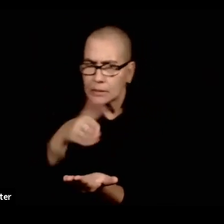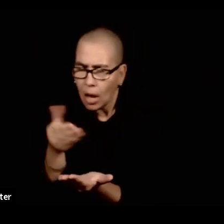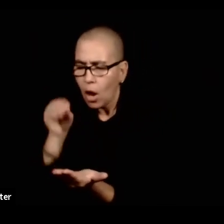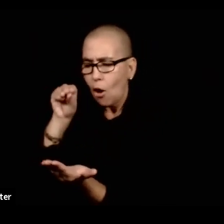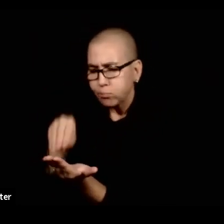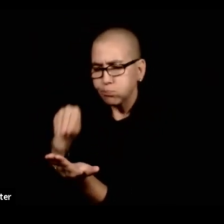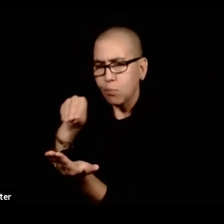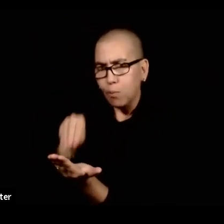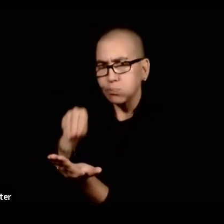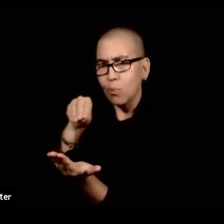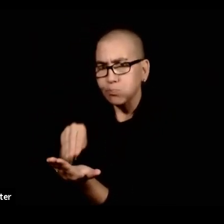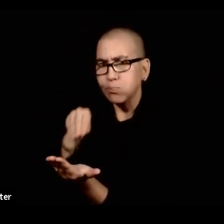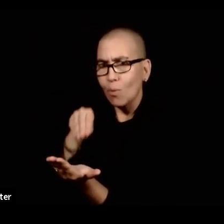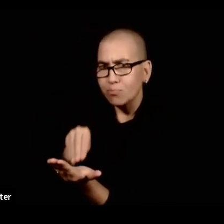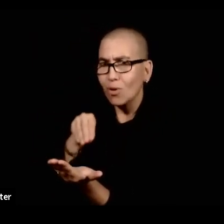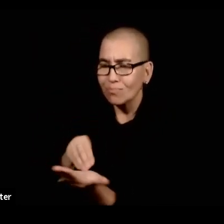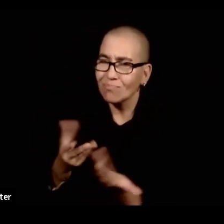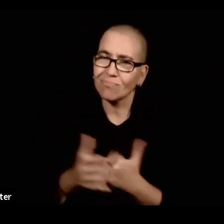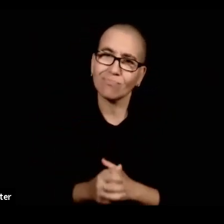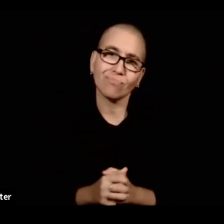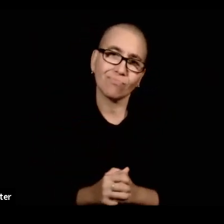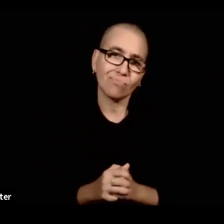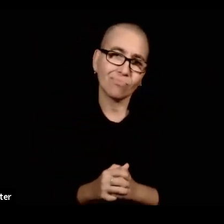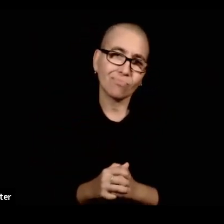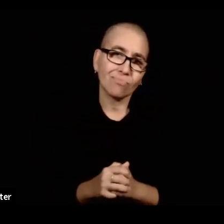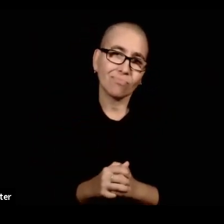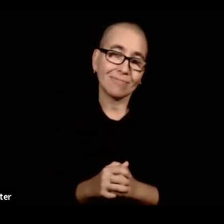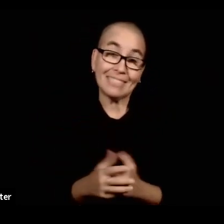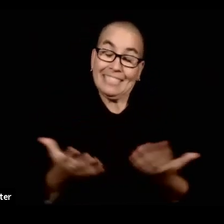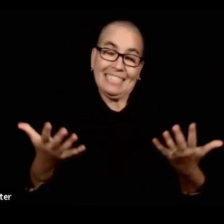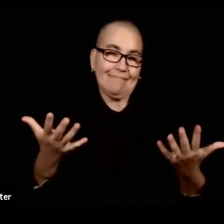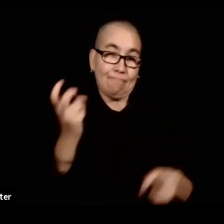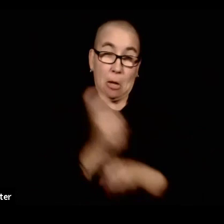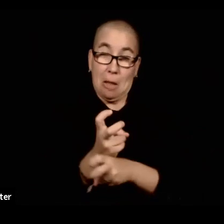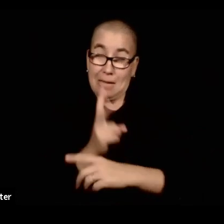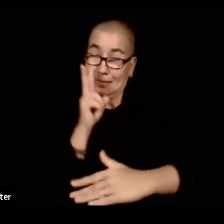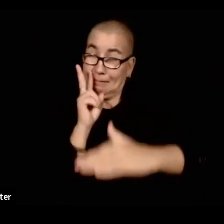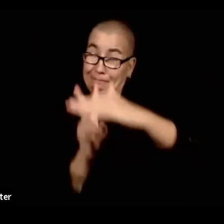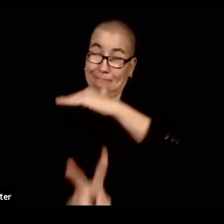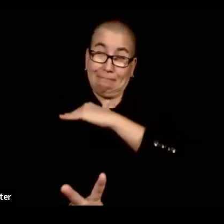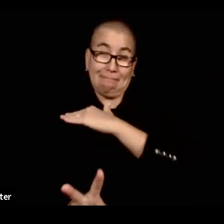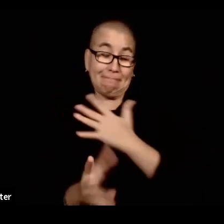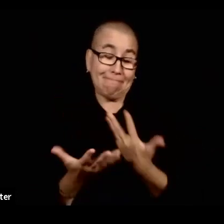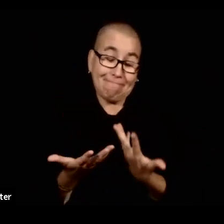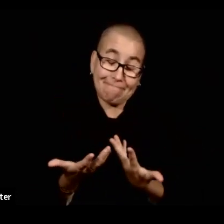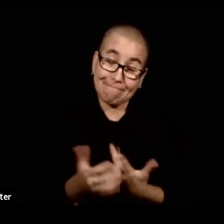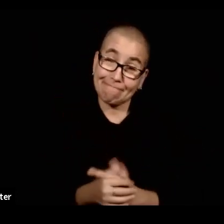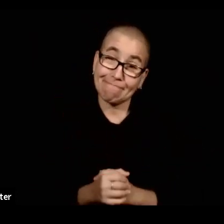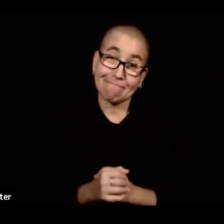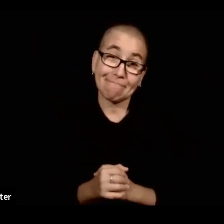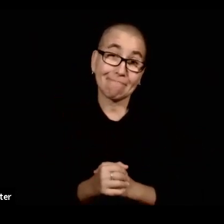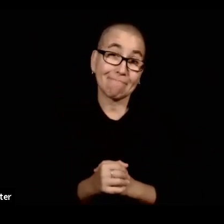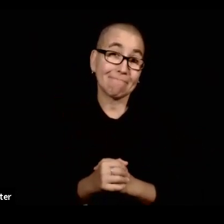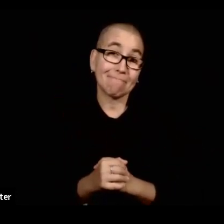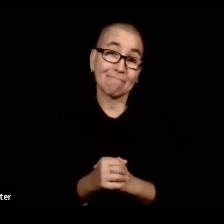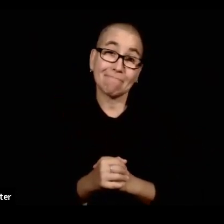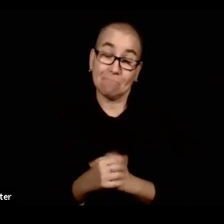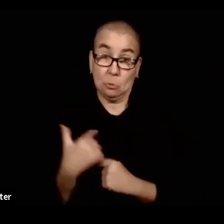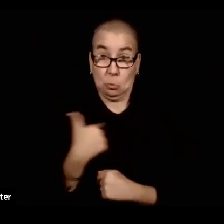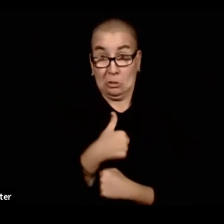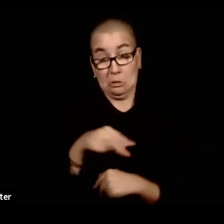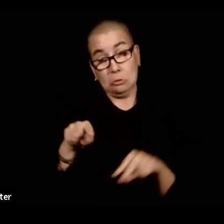particular predictions about what might happen next, but we've seen kind of a fairly stable level of